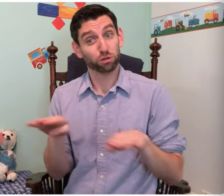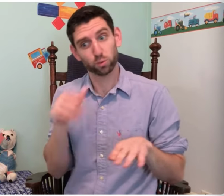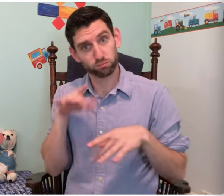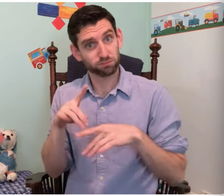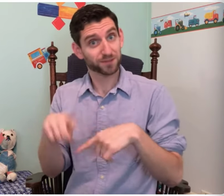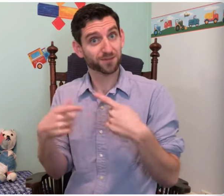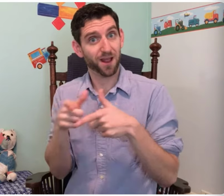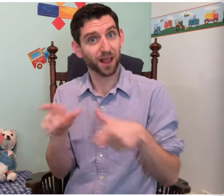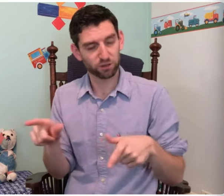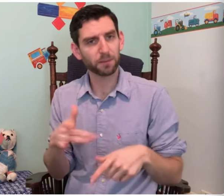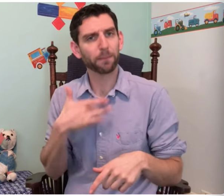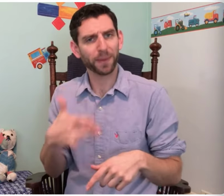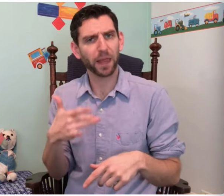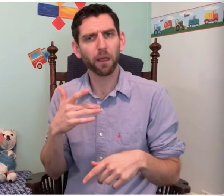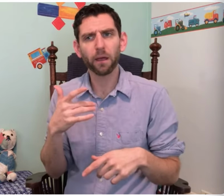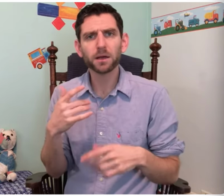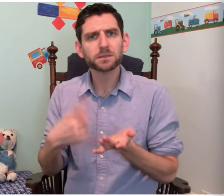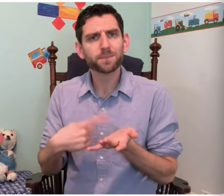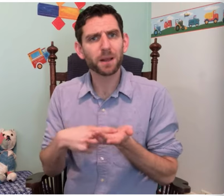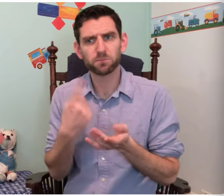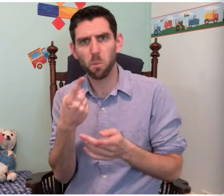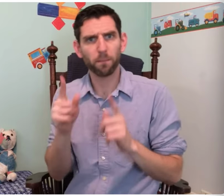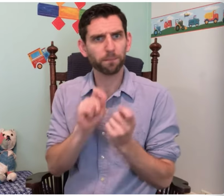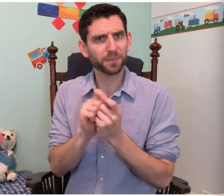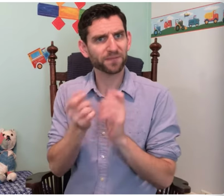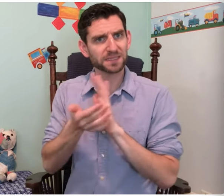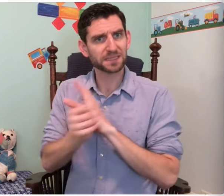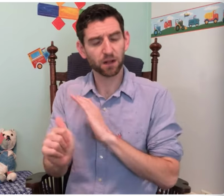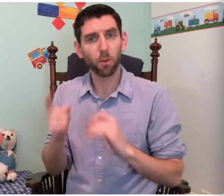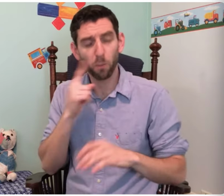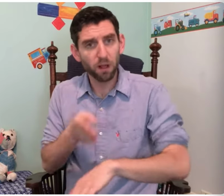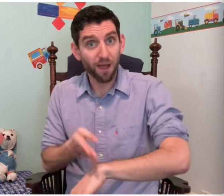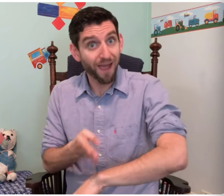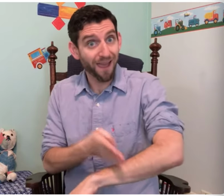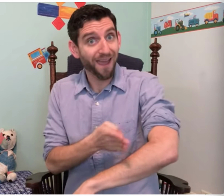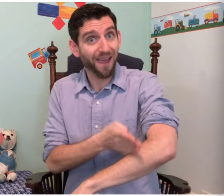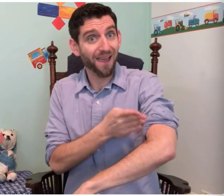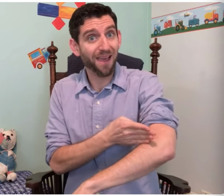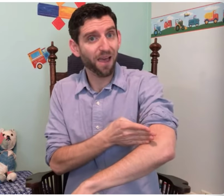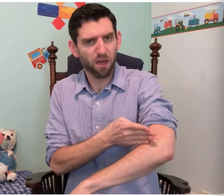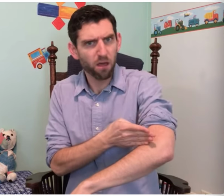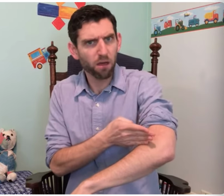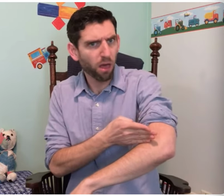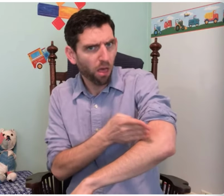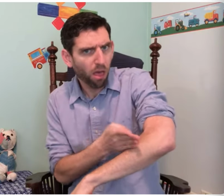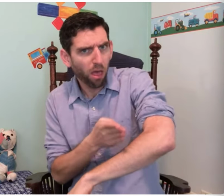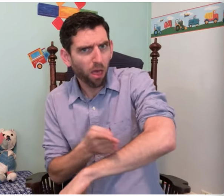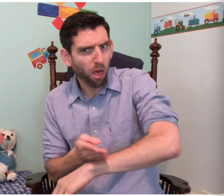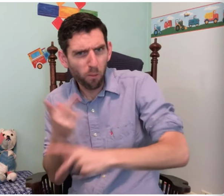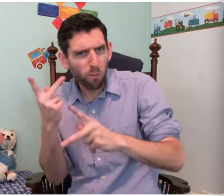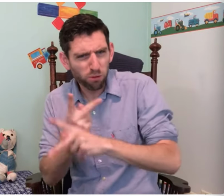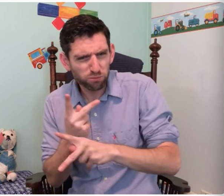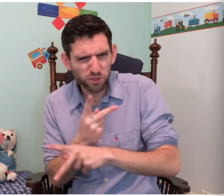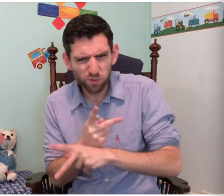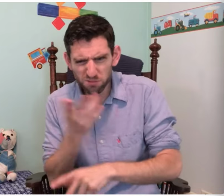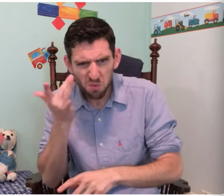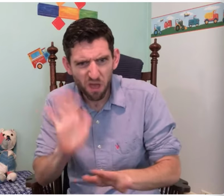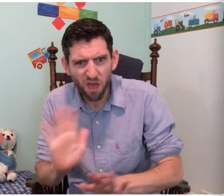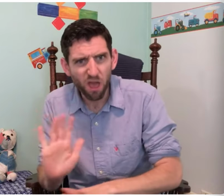Also, when children are learning sign language and they start to improve,